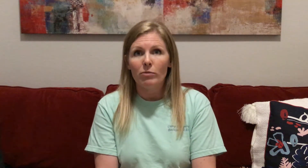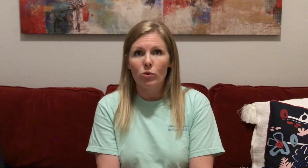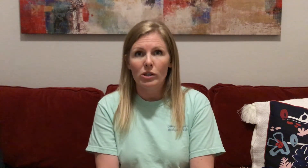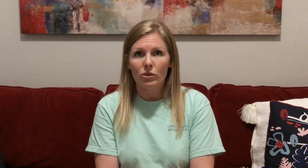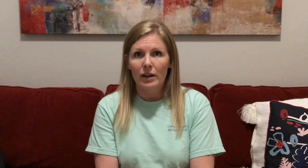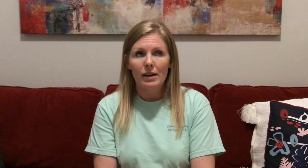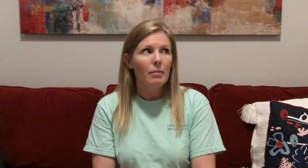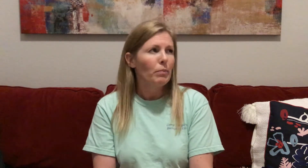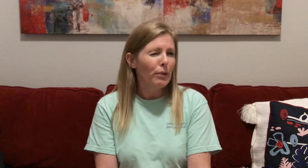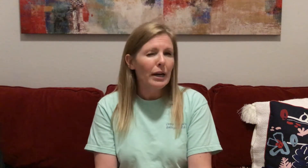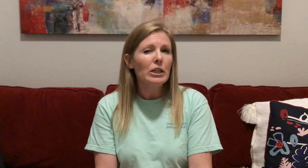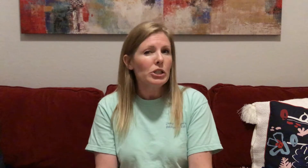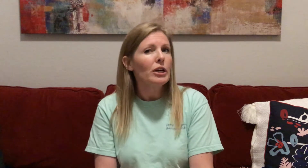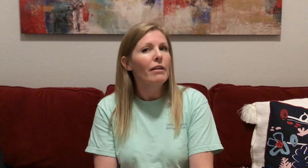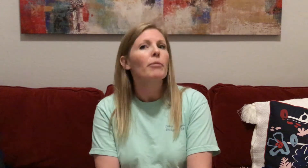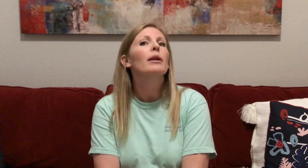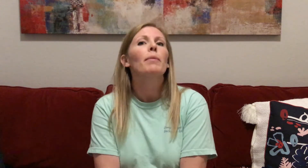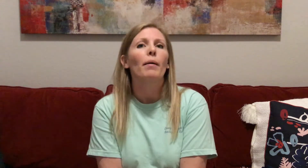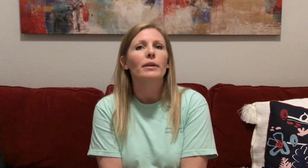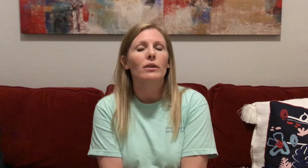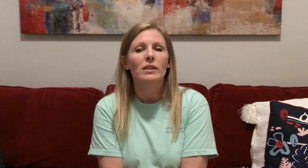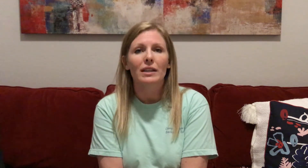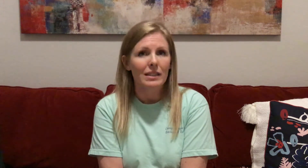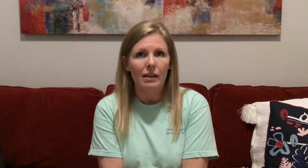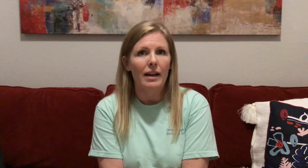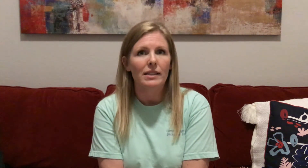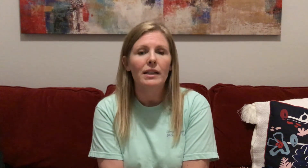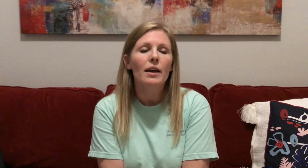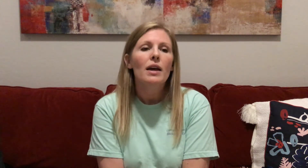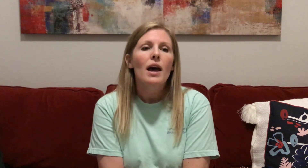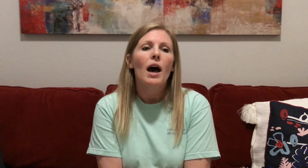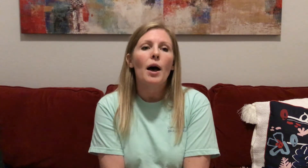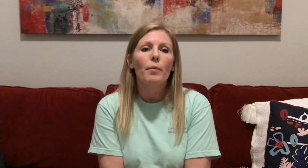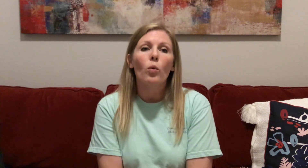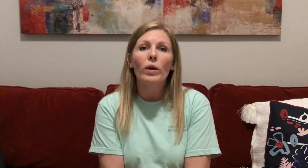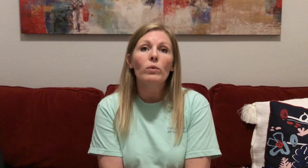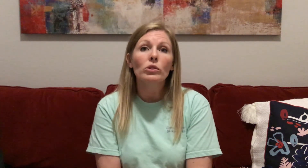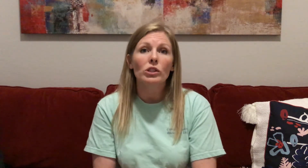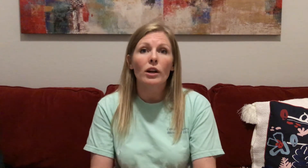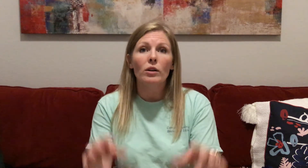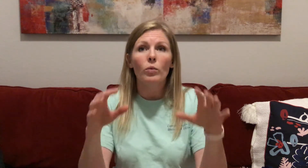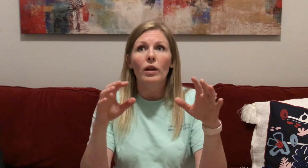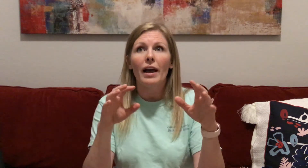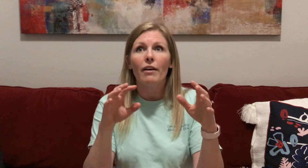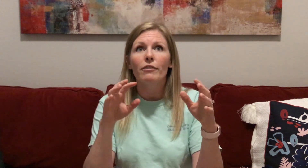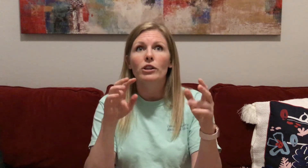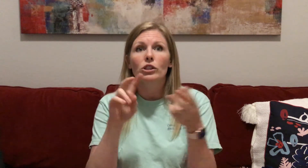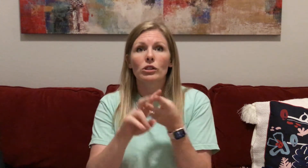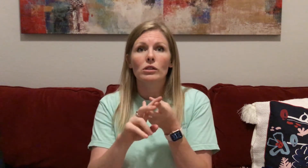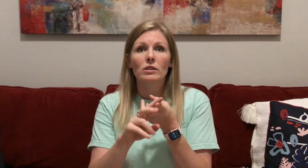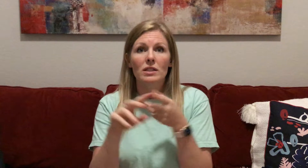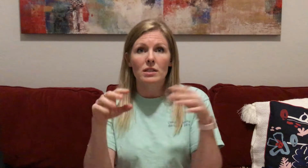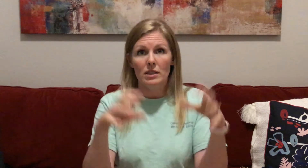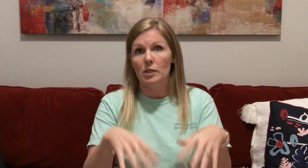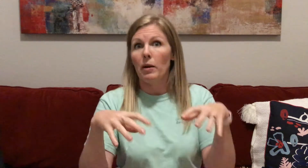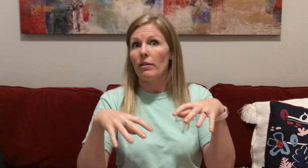Toy Story. Pretty sure everybody probably knows it. It's a classic. We'll have this part right